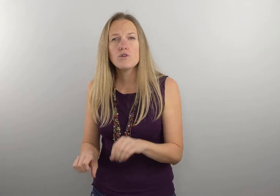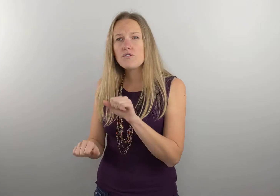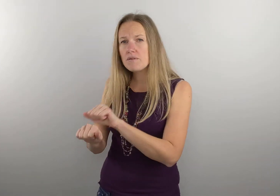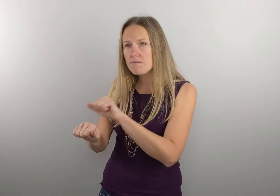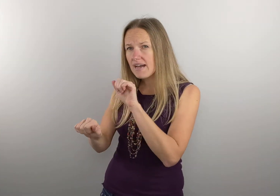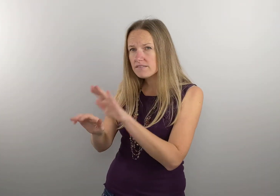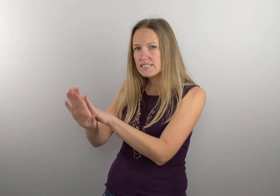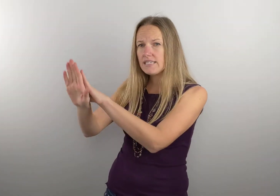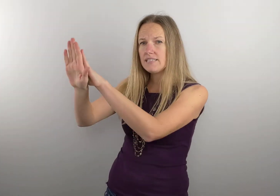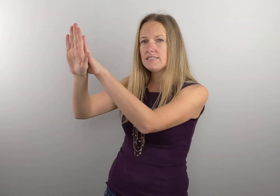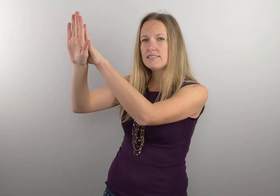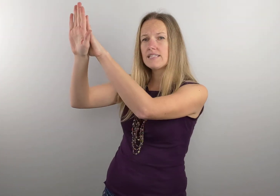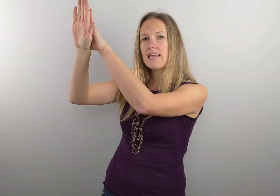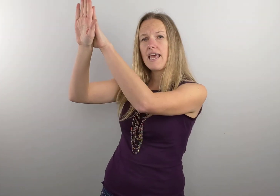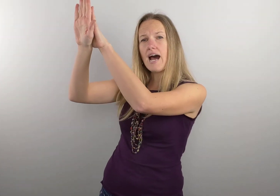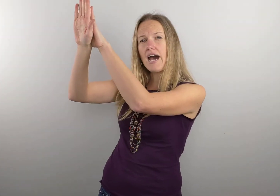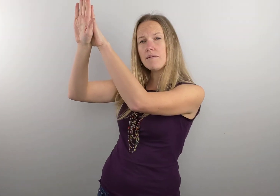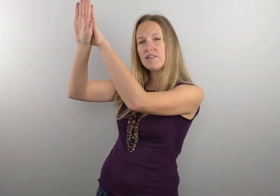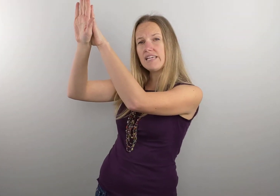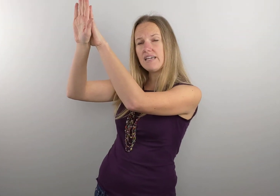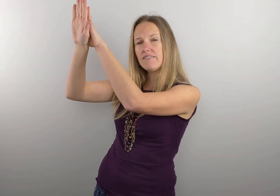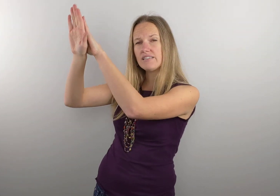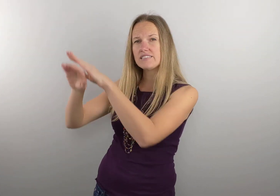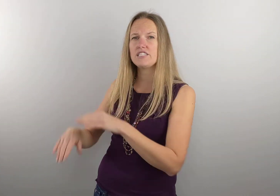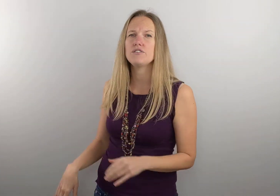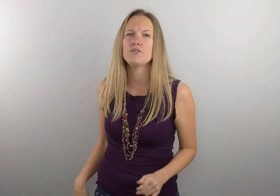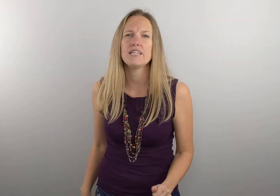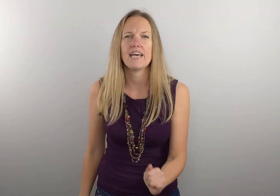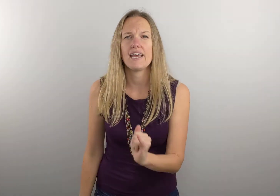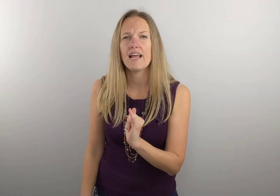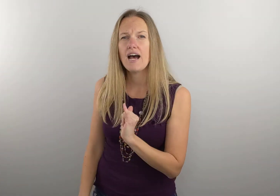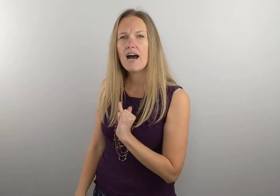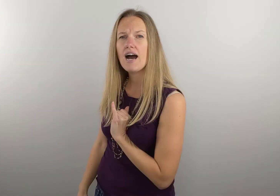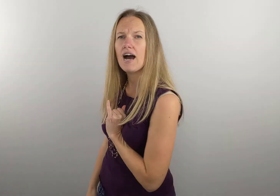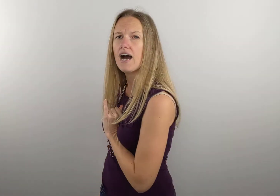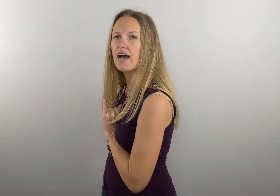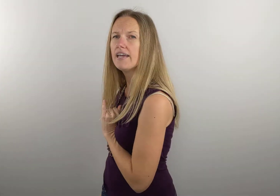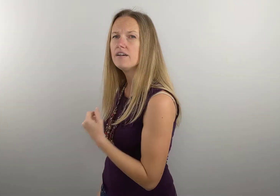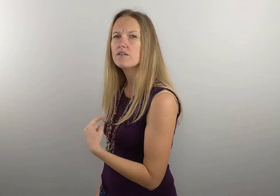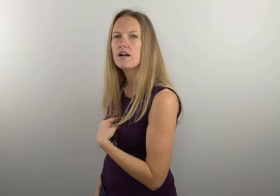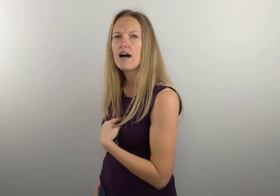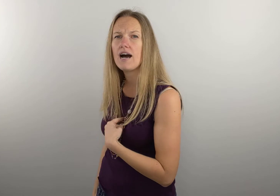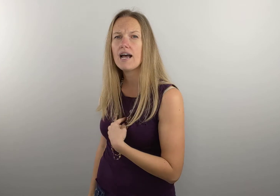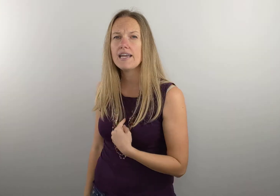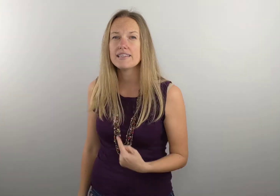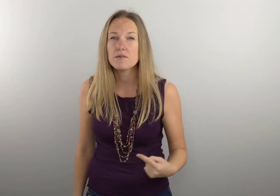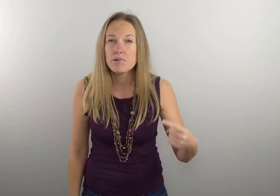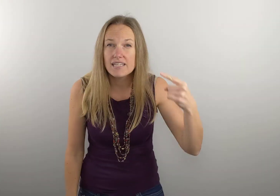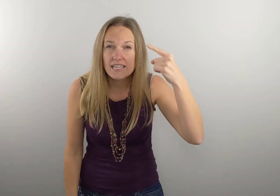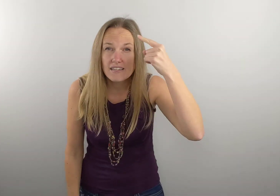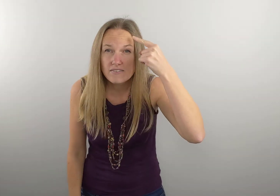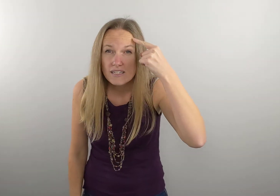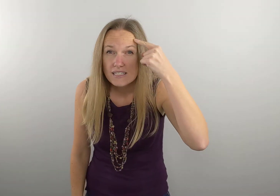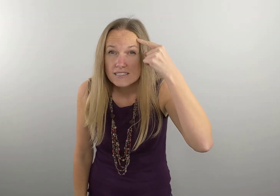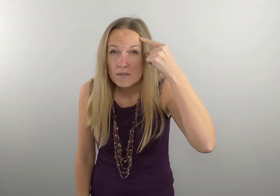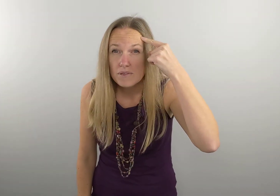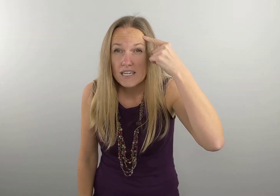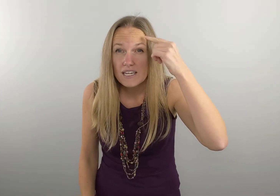the mountains, and I believe I'll see you do it again. I, and then believe, something here,